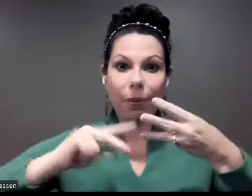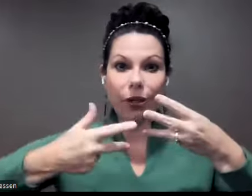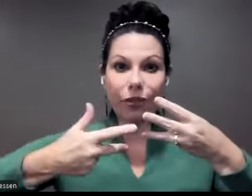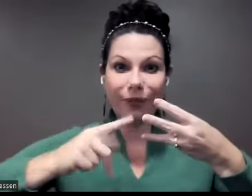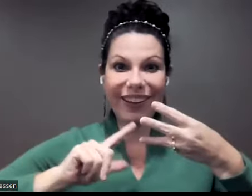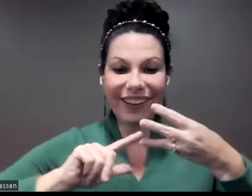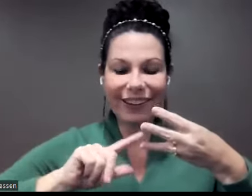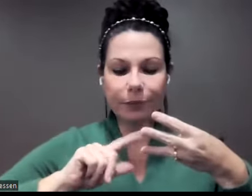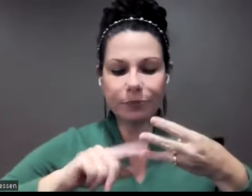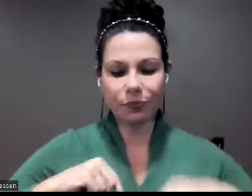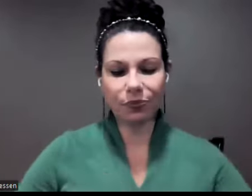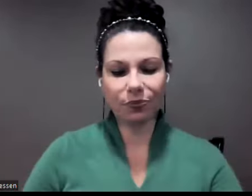Number 3.